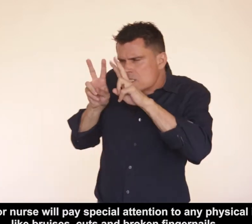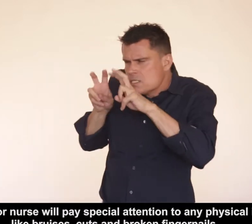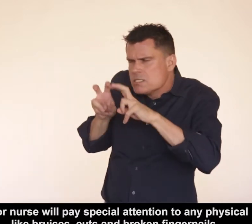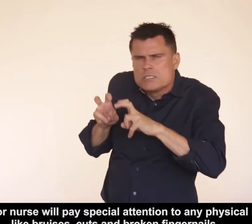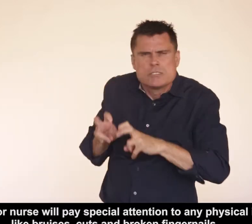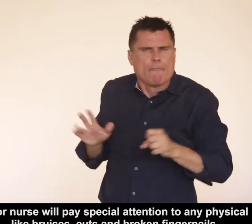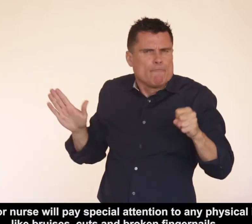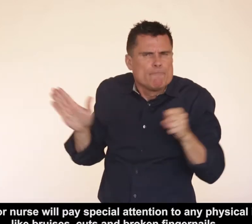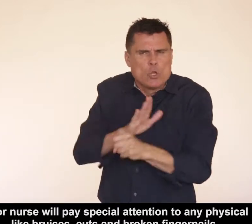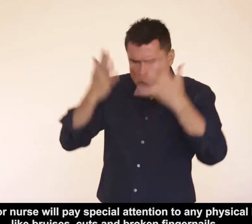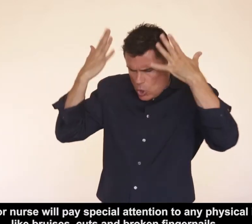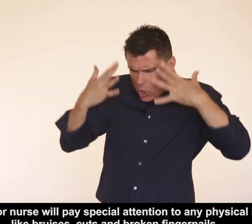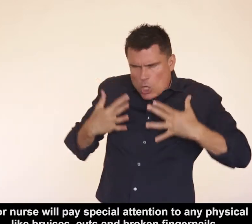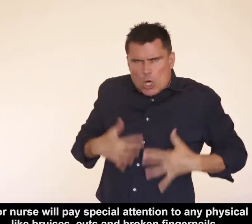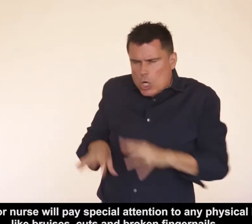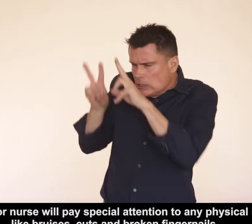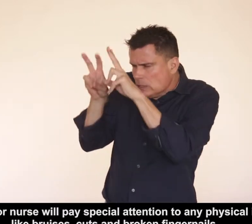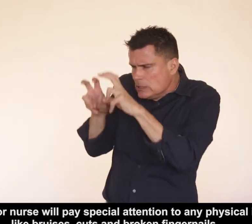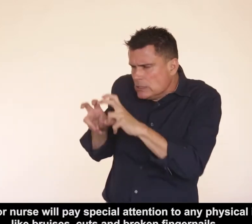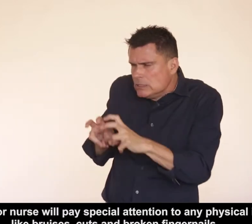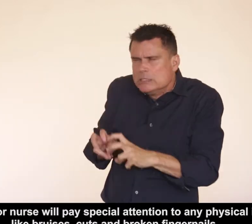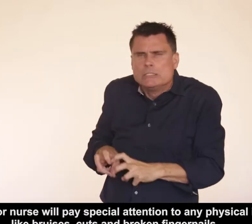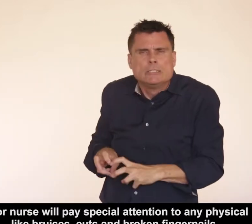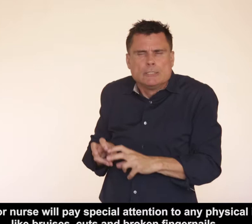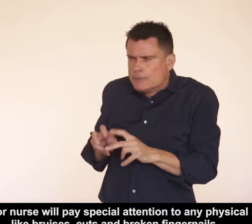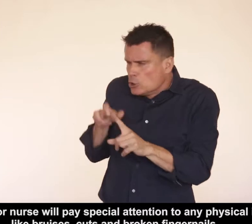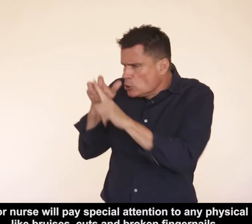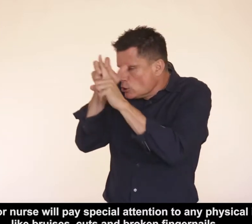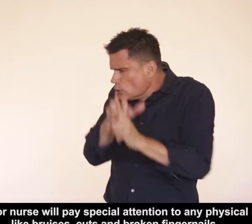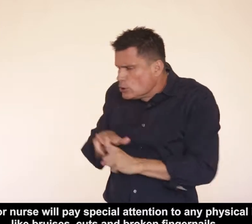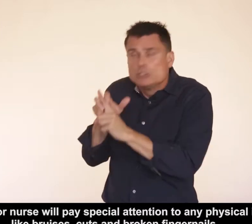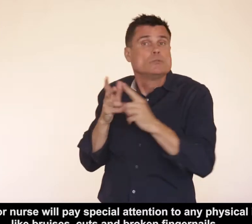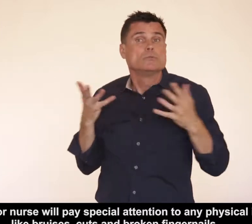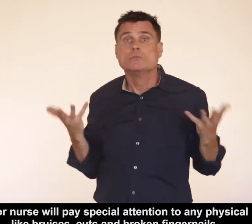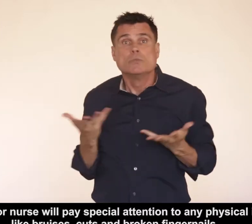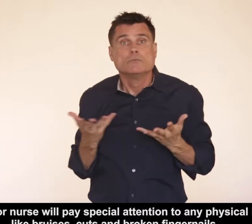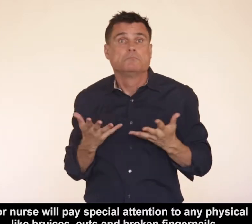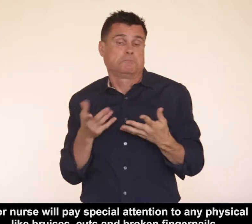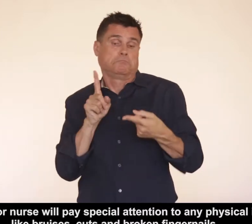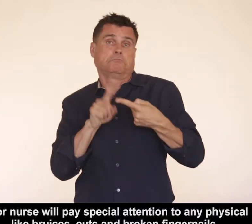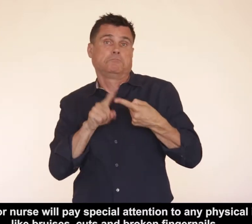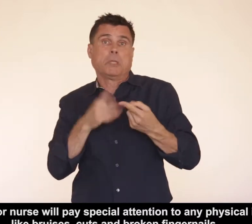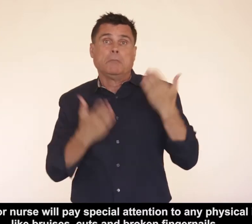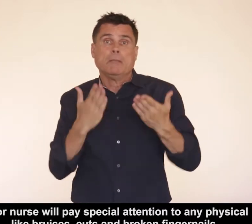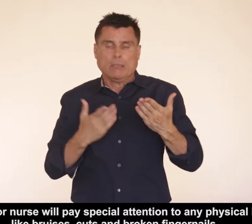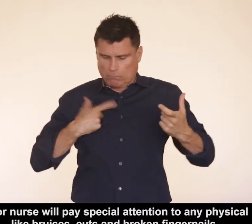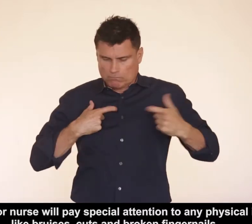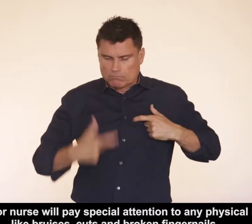The doctor or nurse will pay special attention to any physical injuries like bruises, cuts, and broken fingernails.